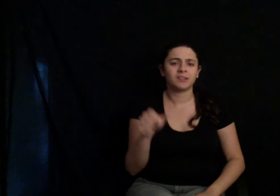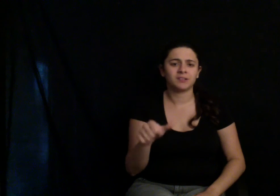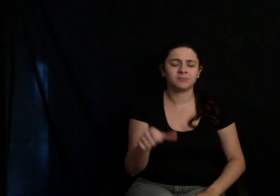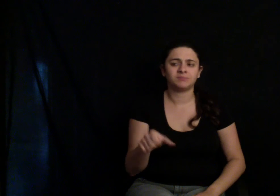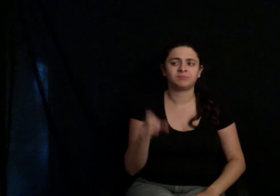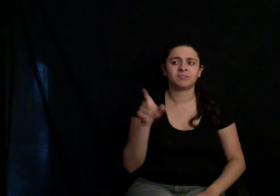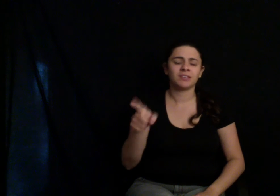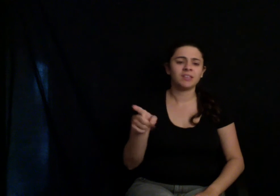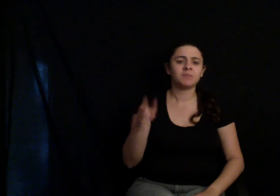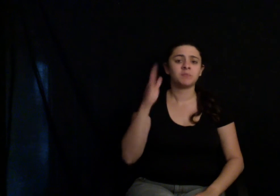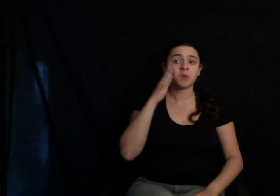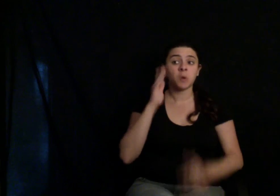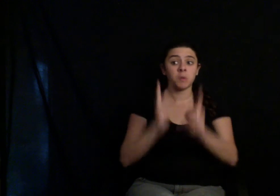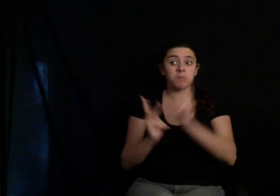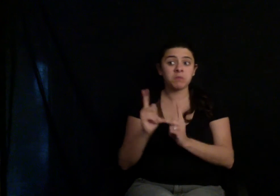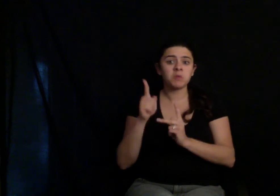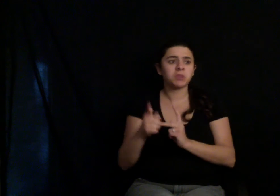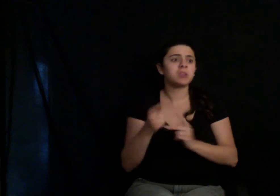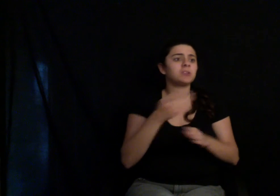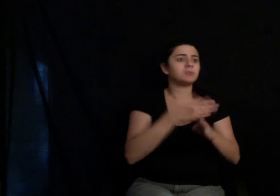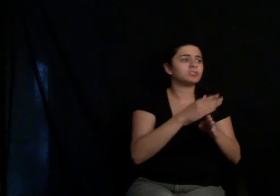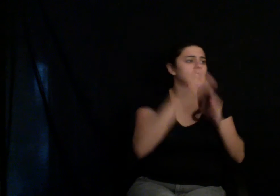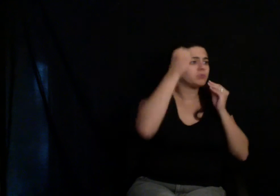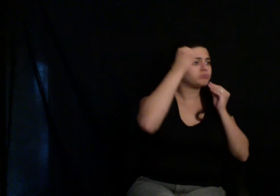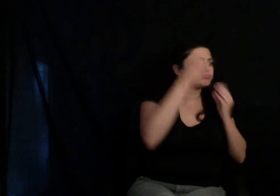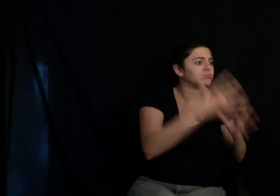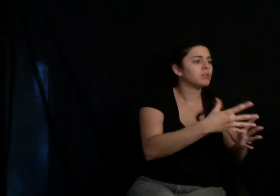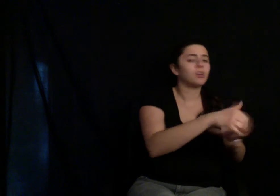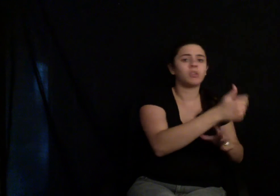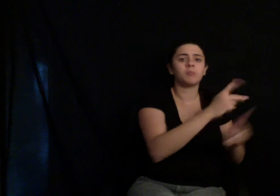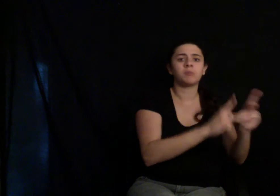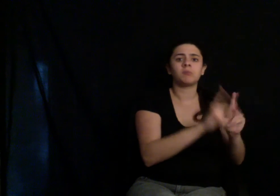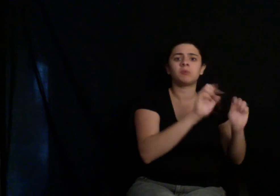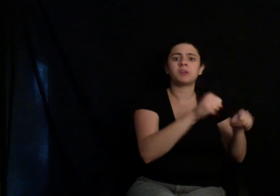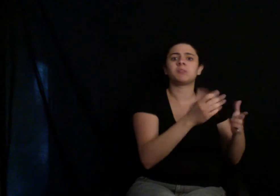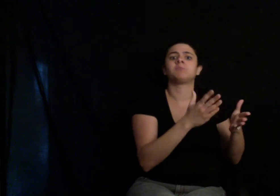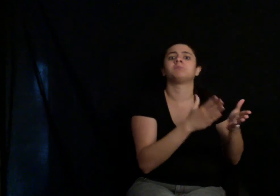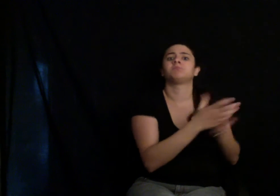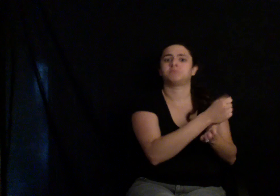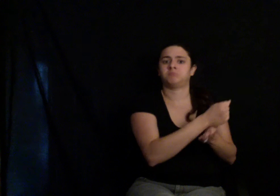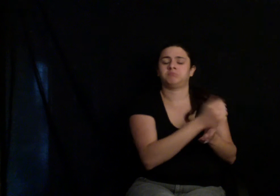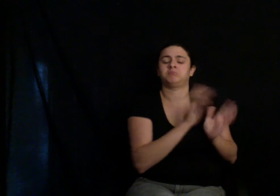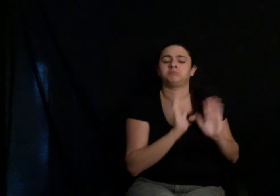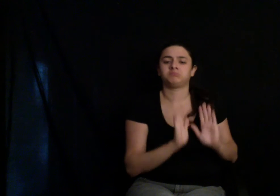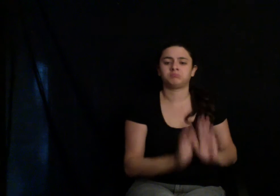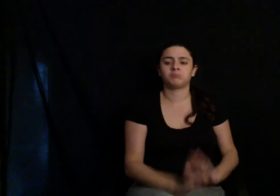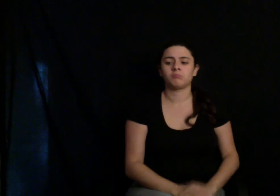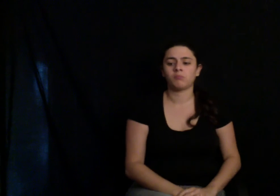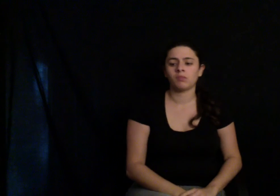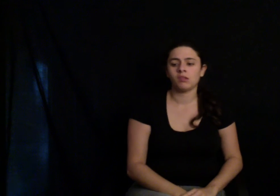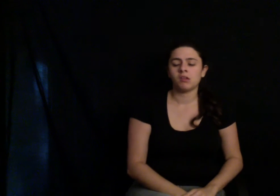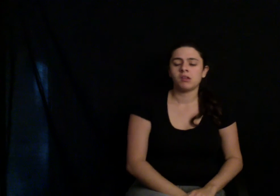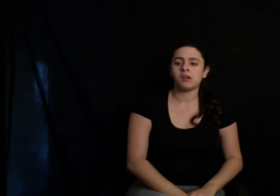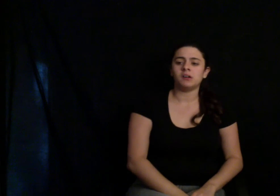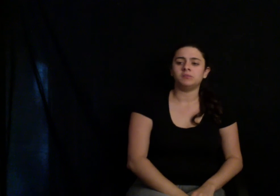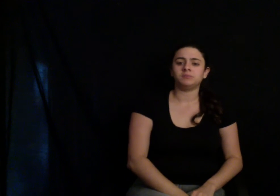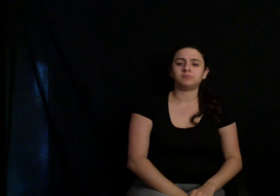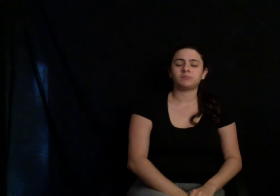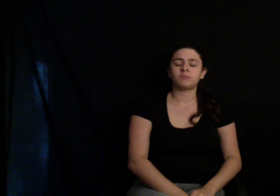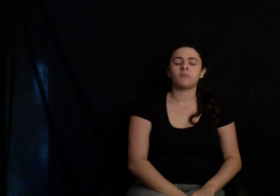know this actor from Breaking Bad. I think you guys make really good friends. It seems like you guys have a lot in common, so I'm going to put you in contact with him." And he was like that